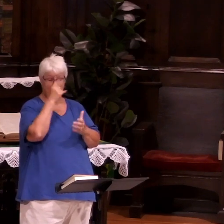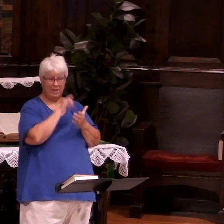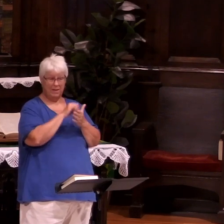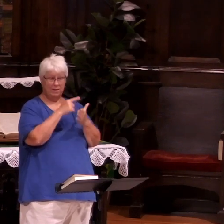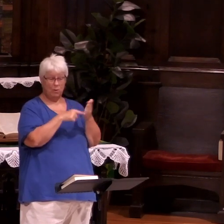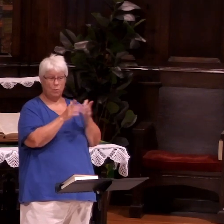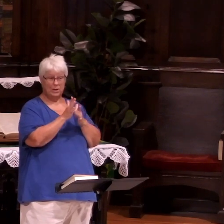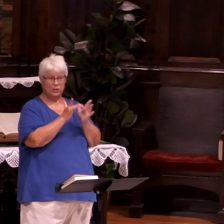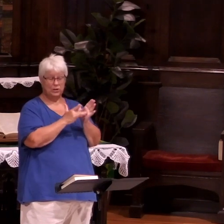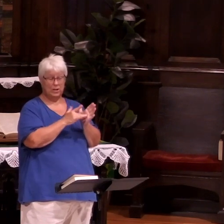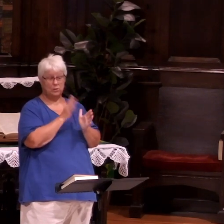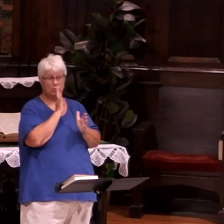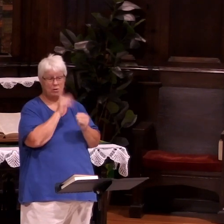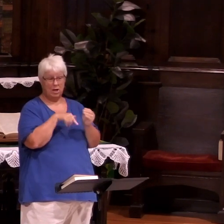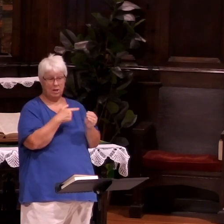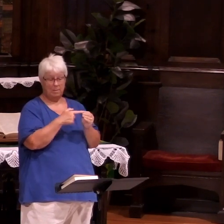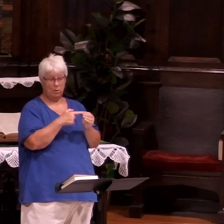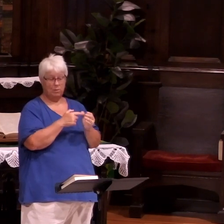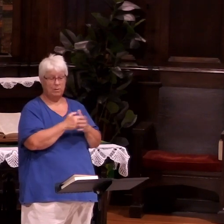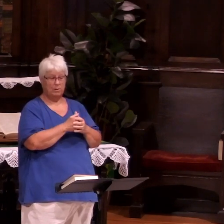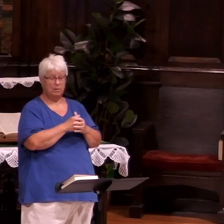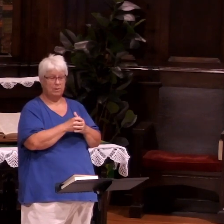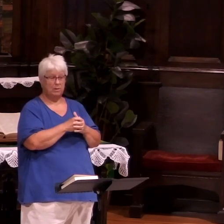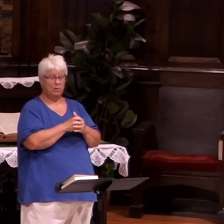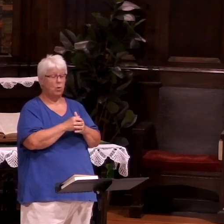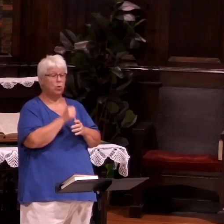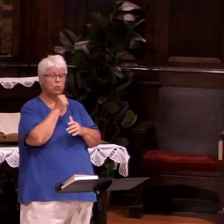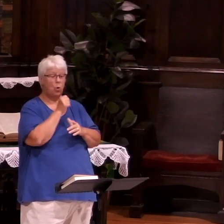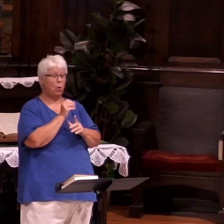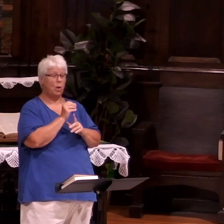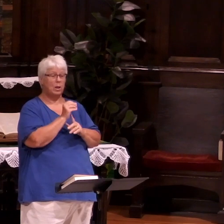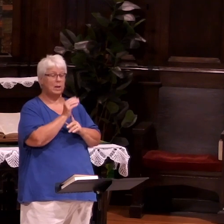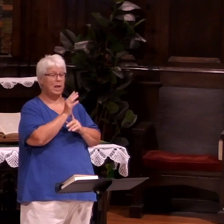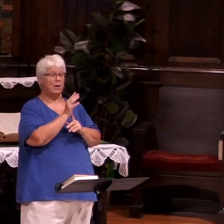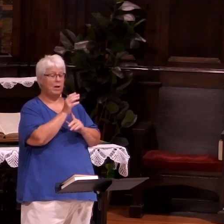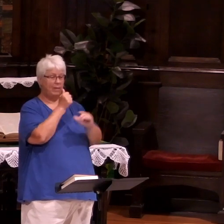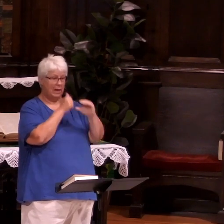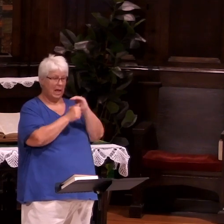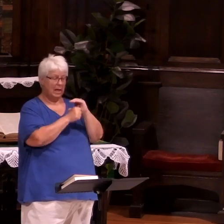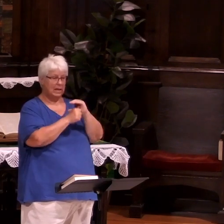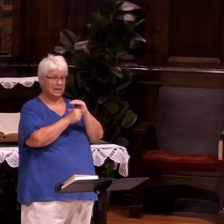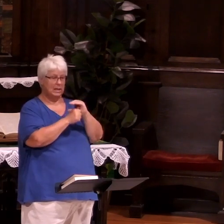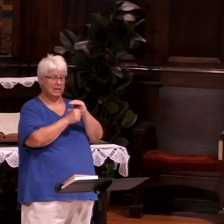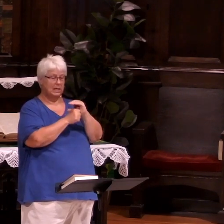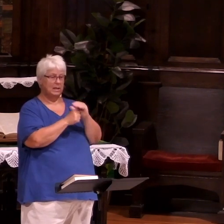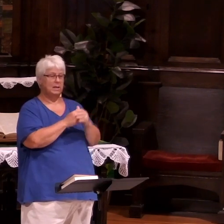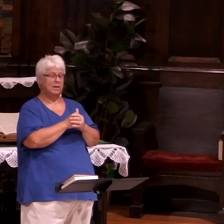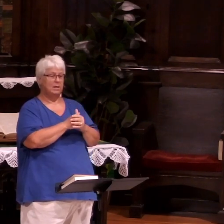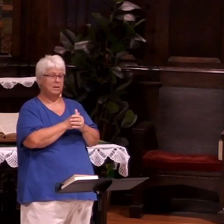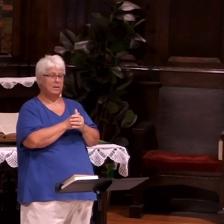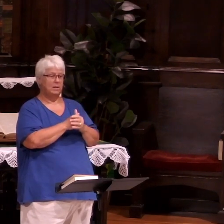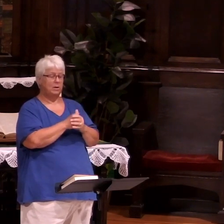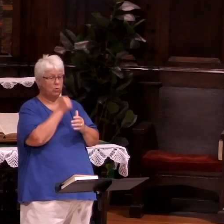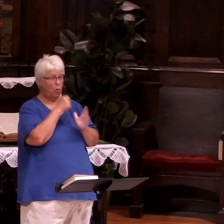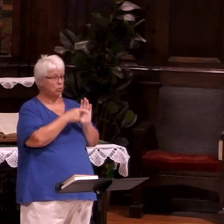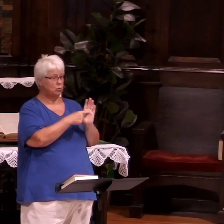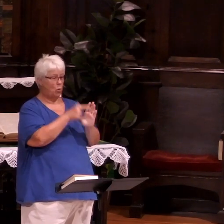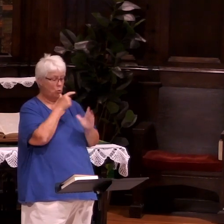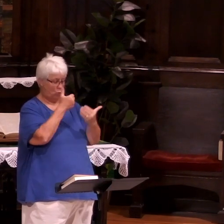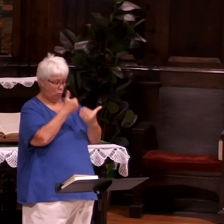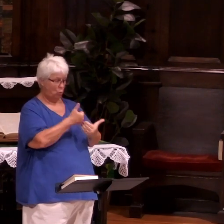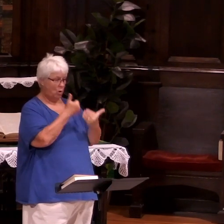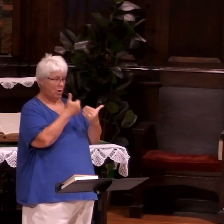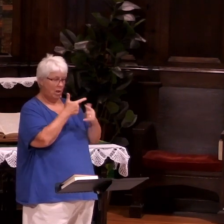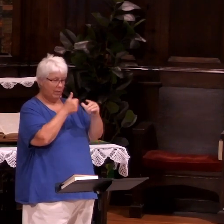what Jesus was saying to us. Don't light your lamp and then hide it from the world, because you're actually